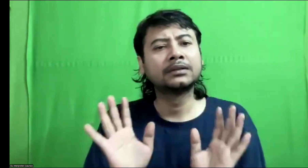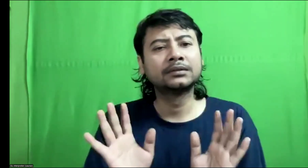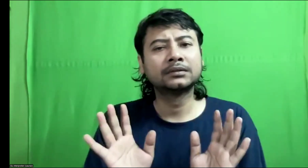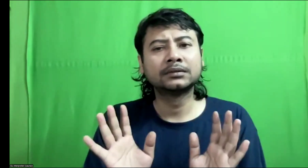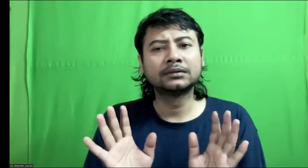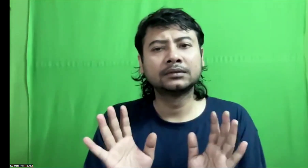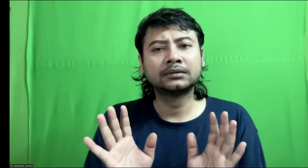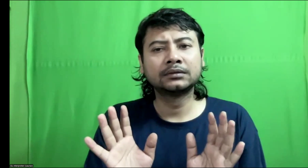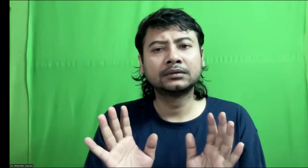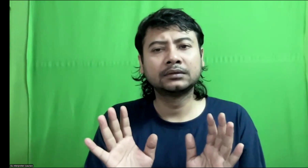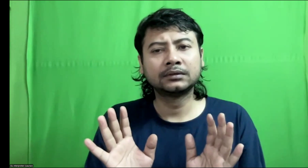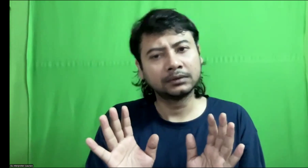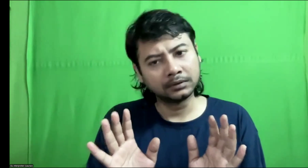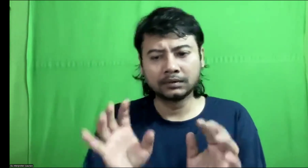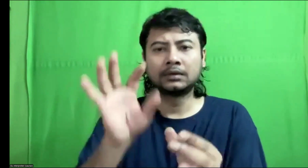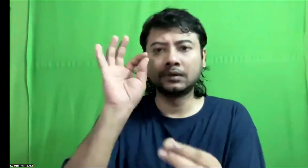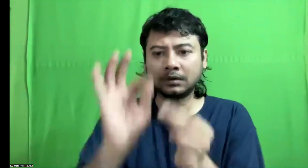reuse the same deepam.